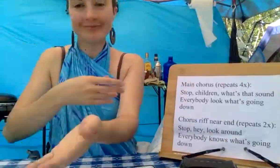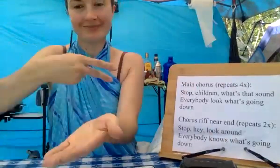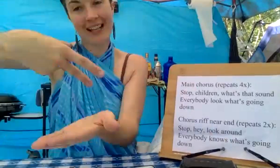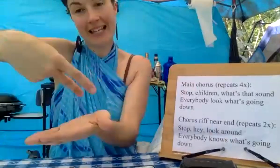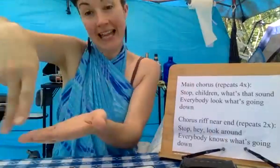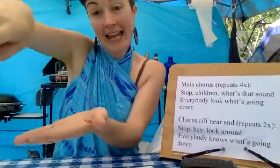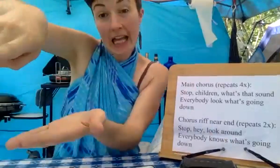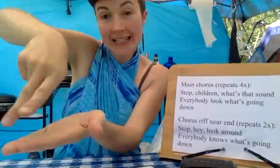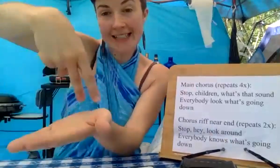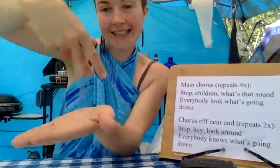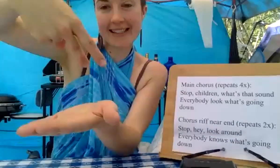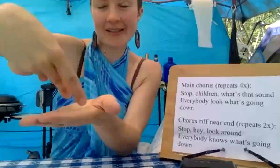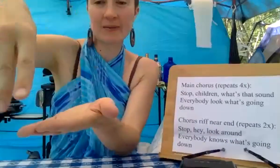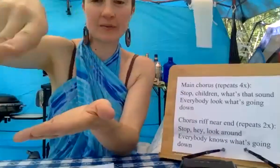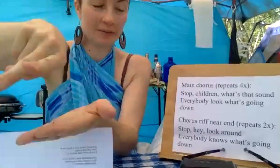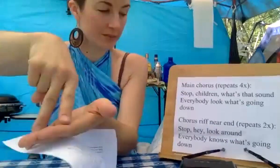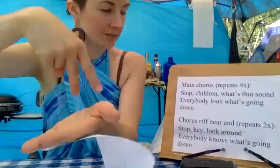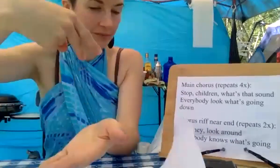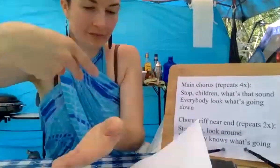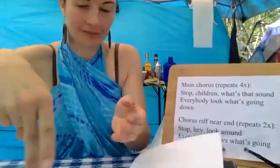There's a man with a gun over there